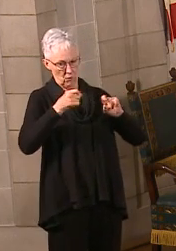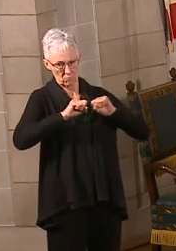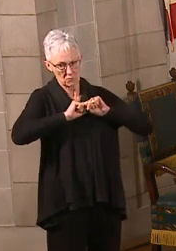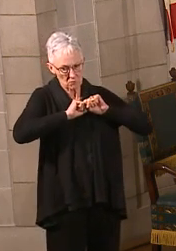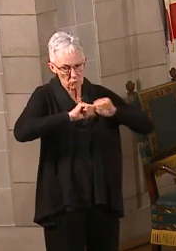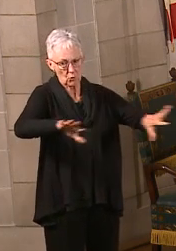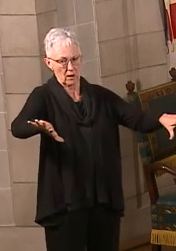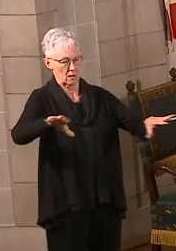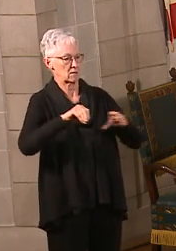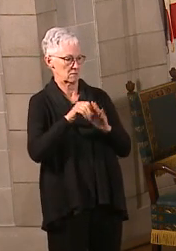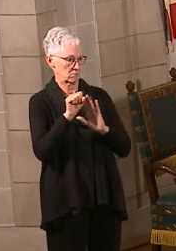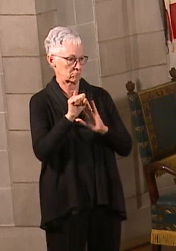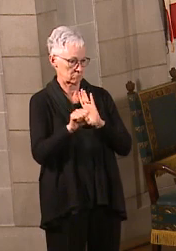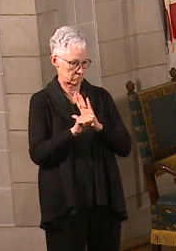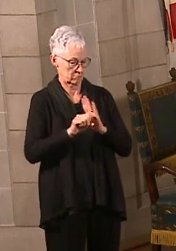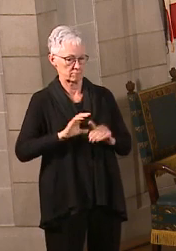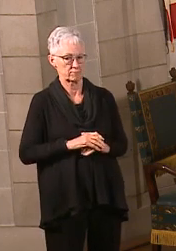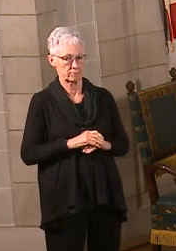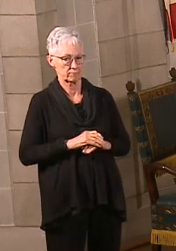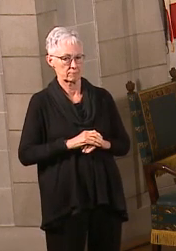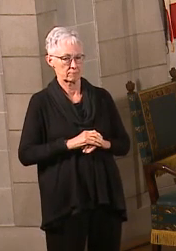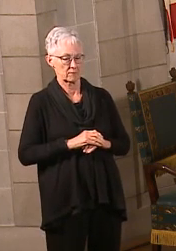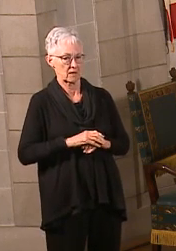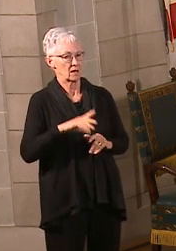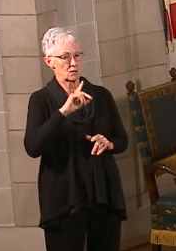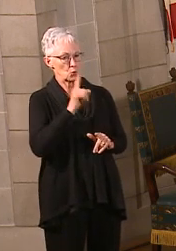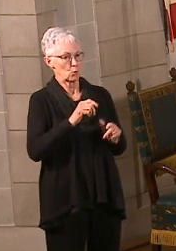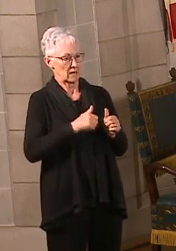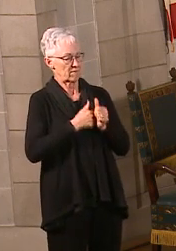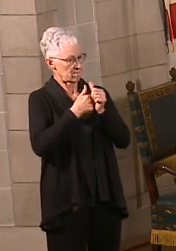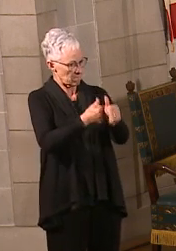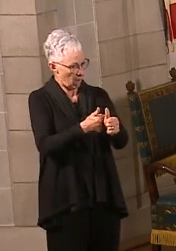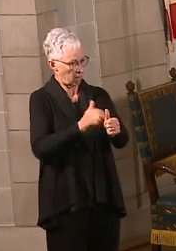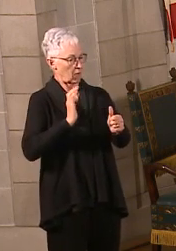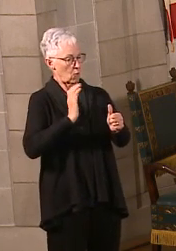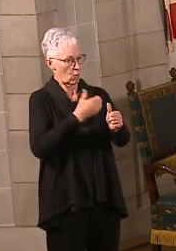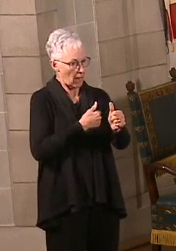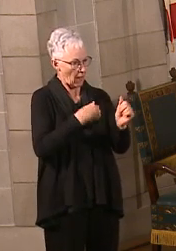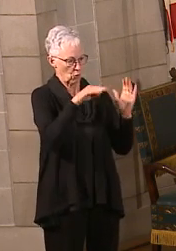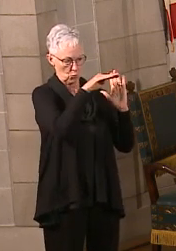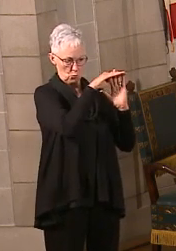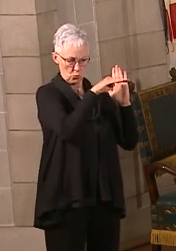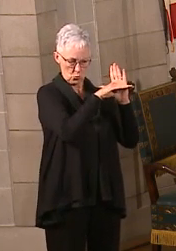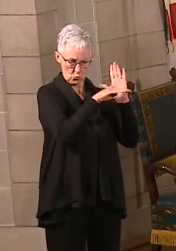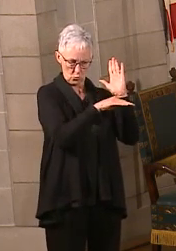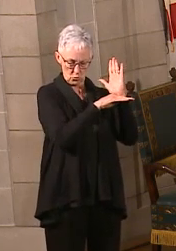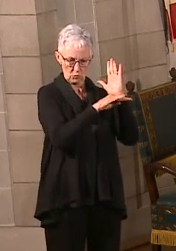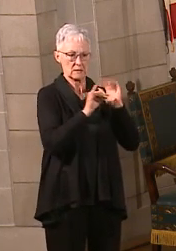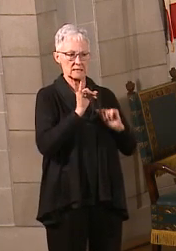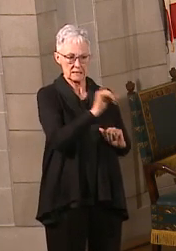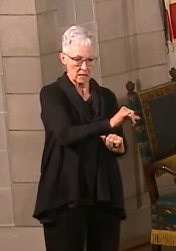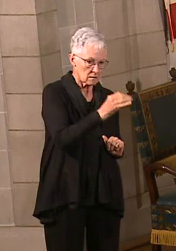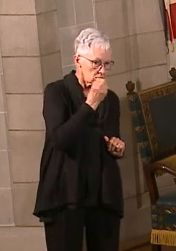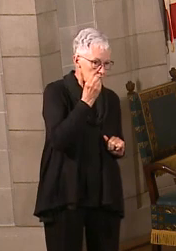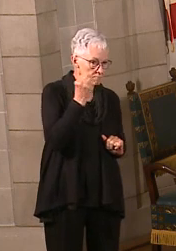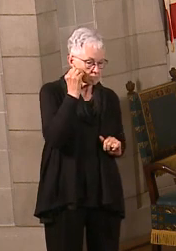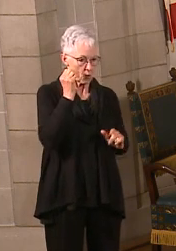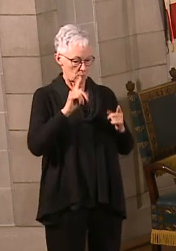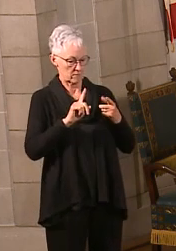And really follow the campaign that we launched earlier this week around stay home, stay healthy, stay